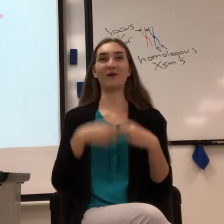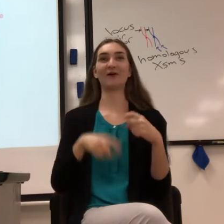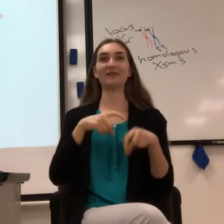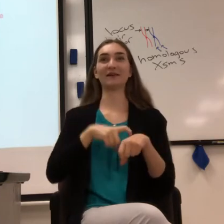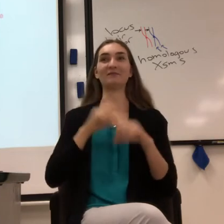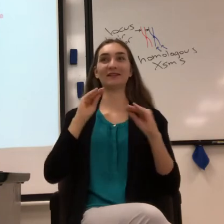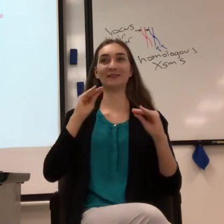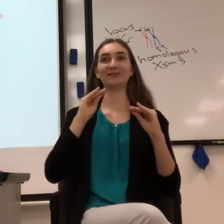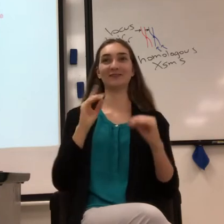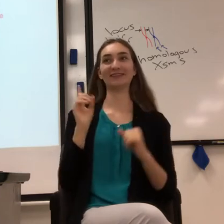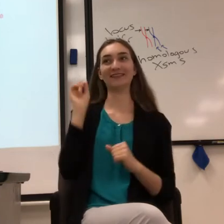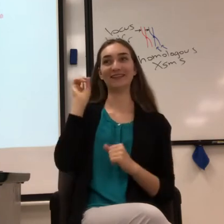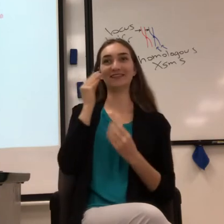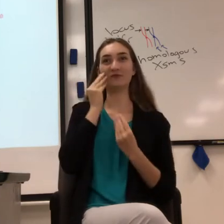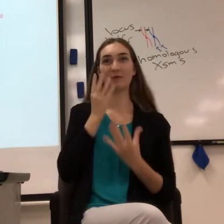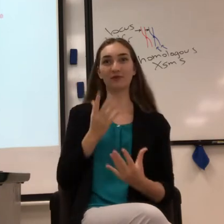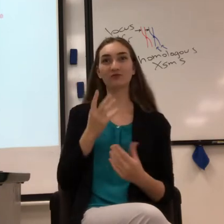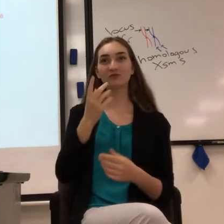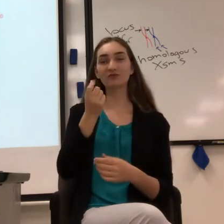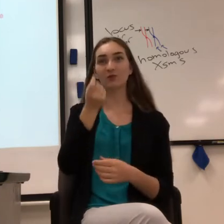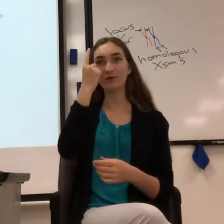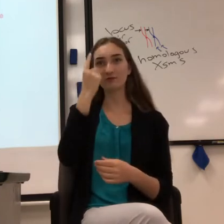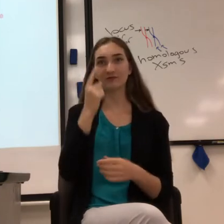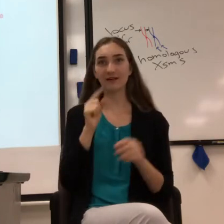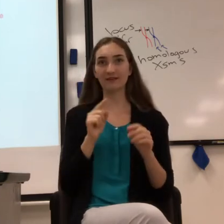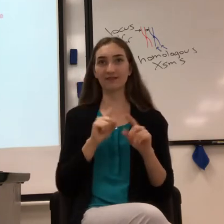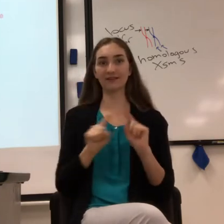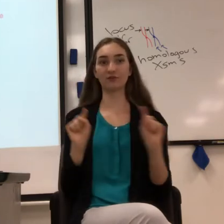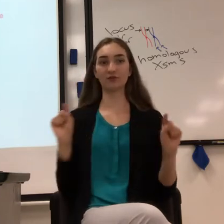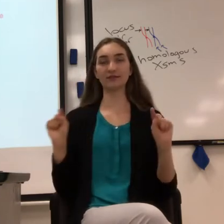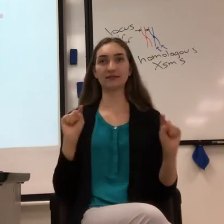copy is and what a homologous chromosome is? Yes. Okay, Felicia?